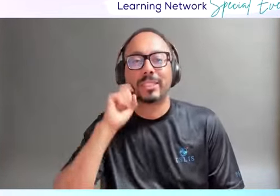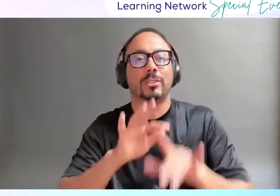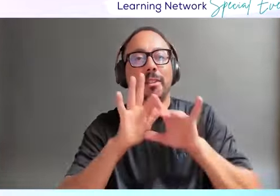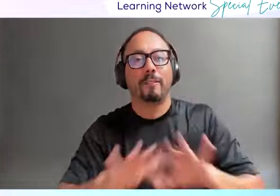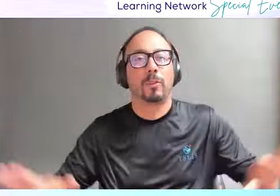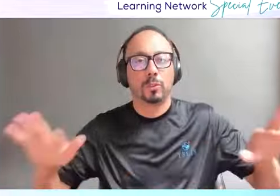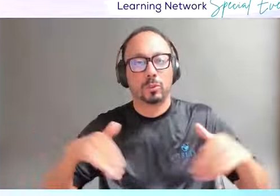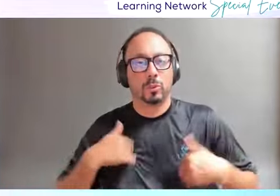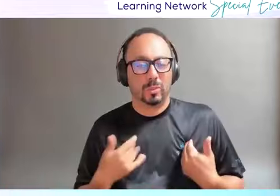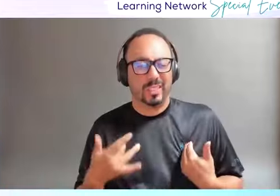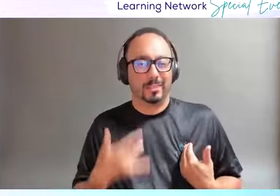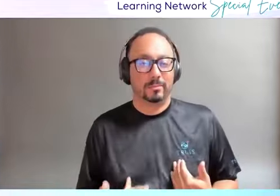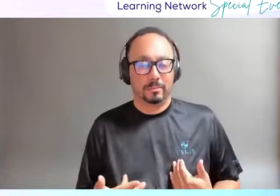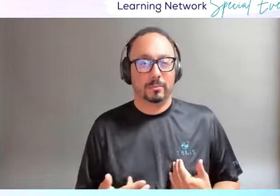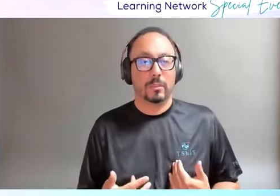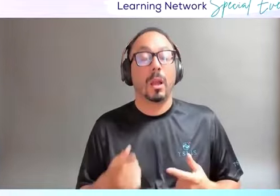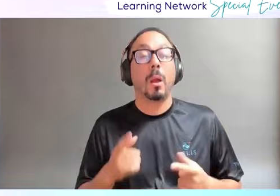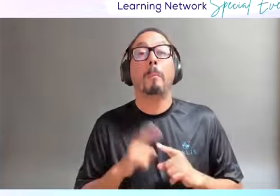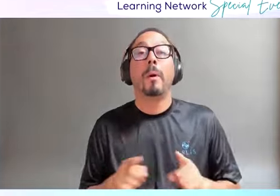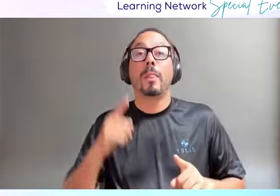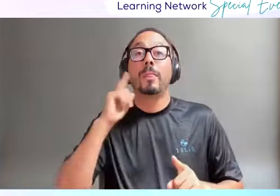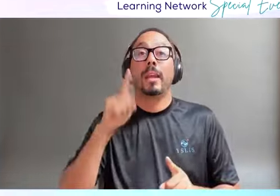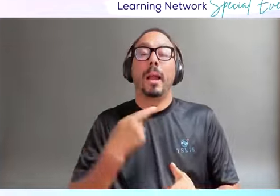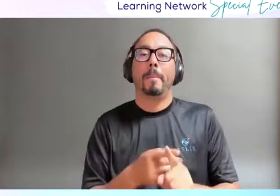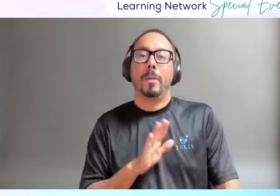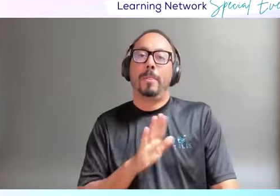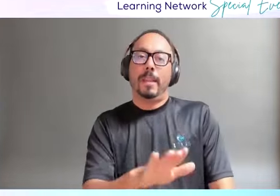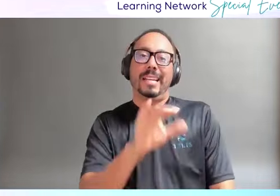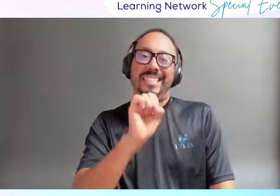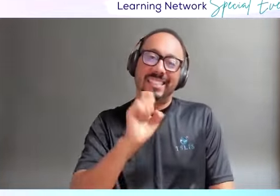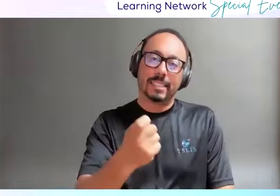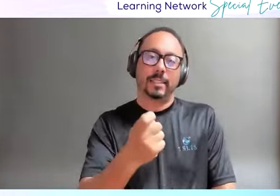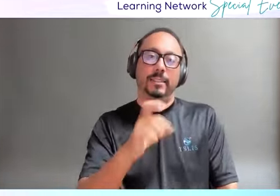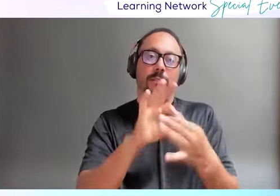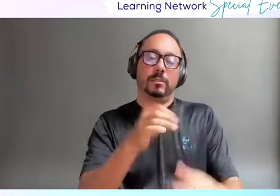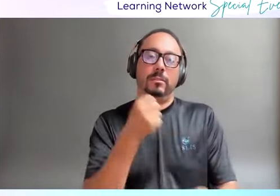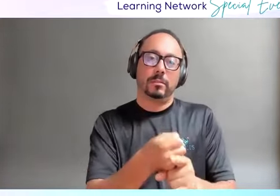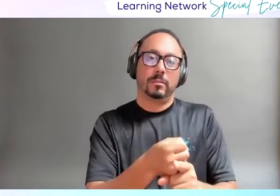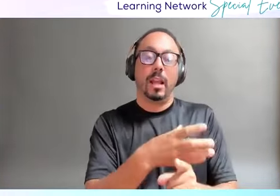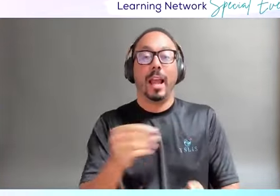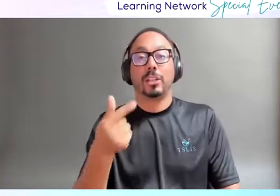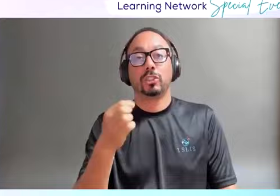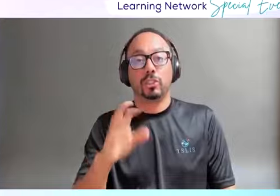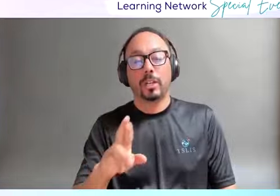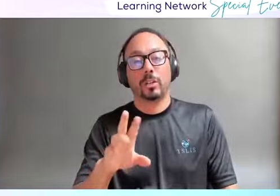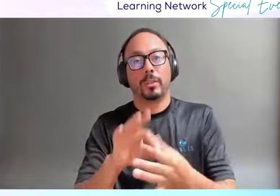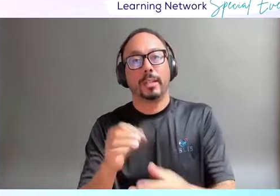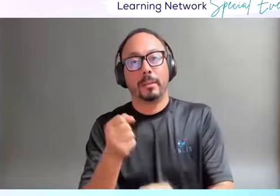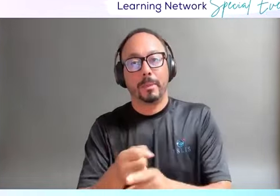have to think about the sex-related impacts as well as the gender-related impacts in those age groups and dependent on the